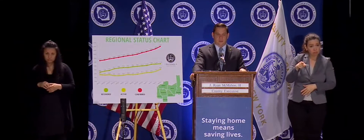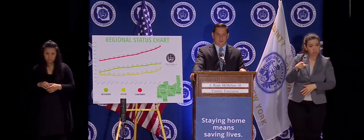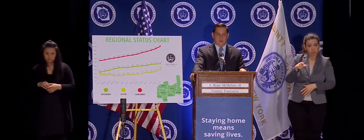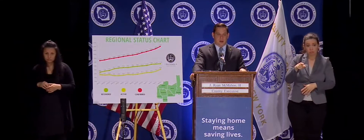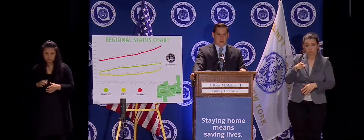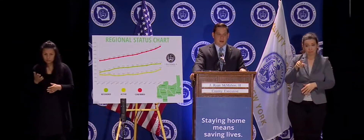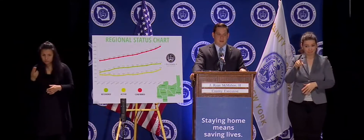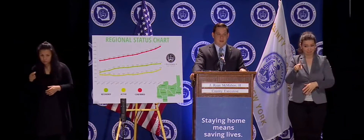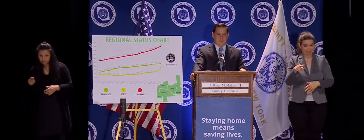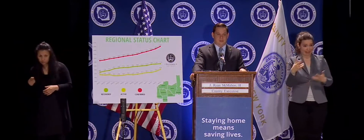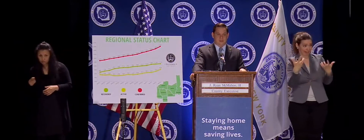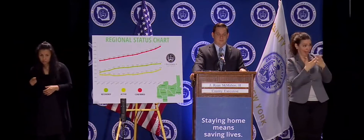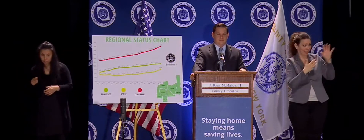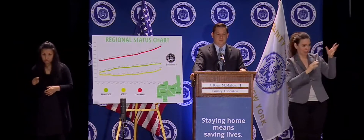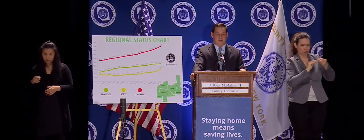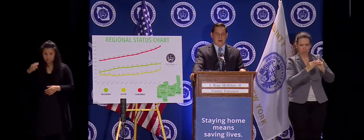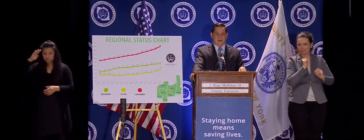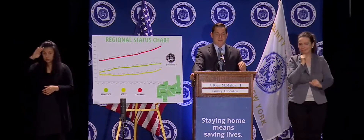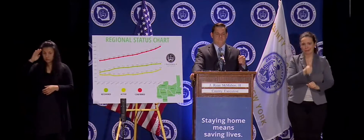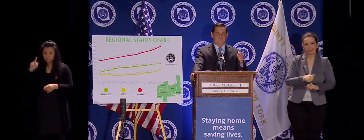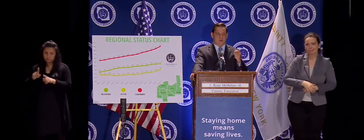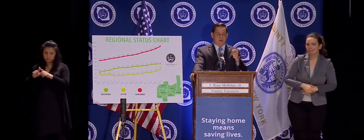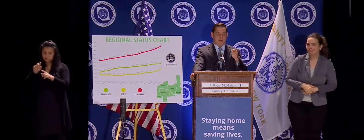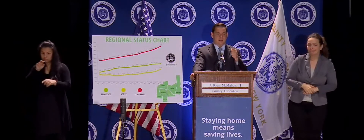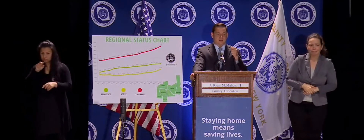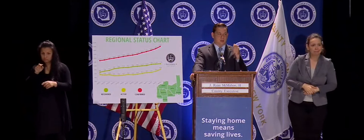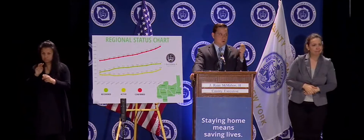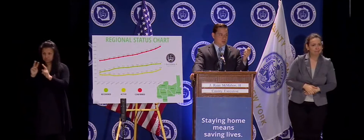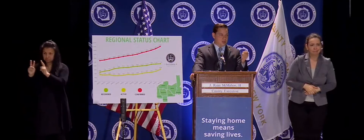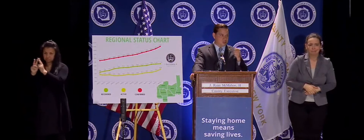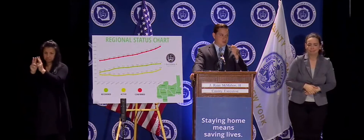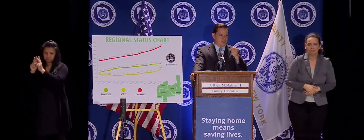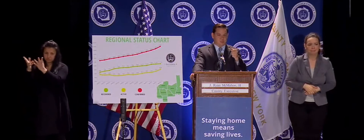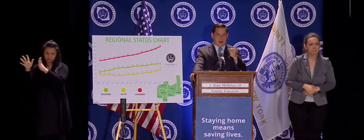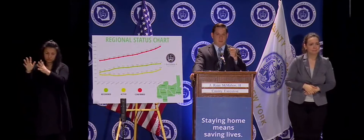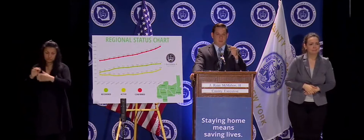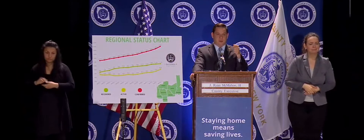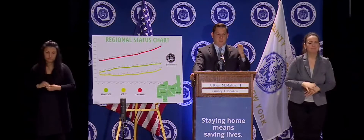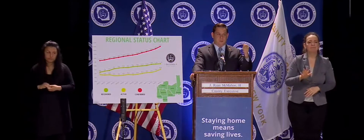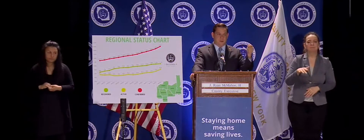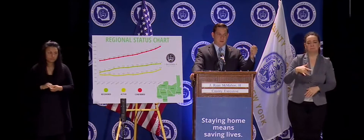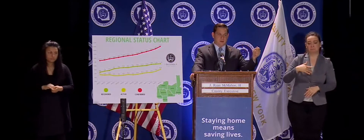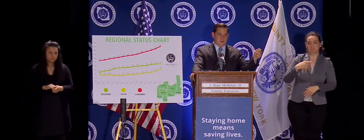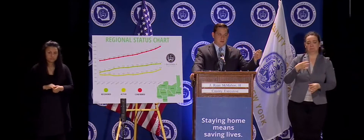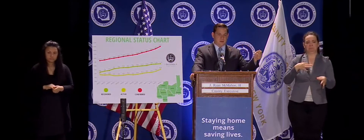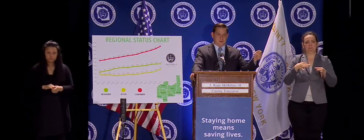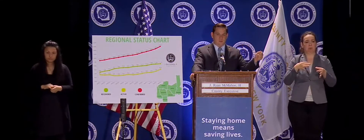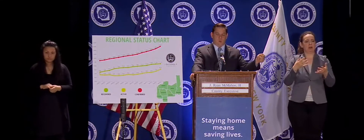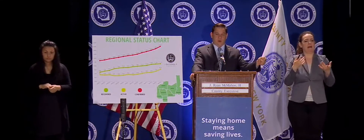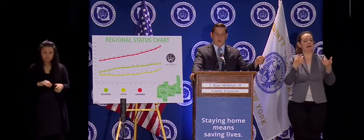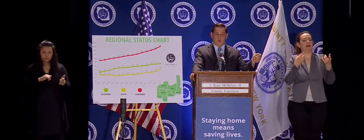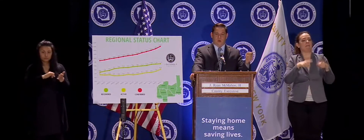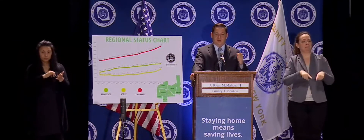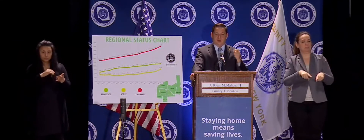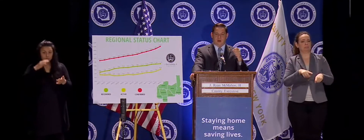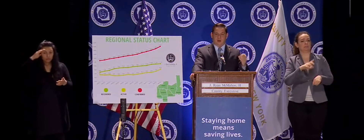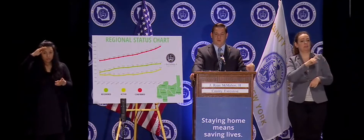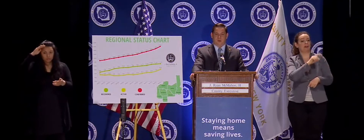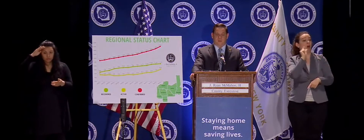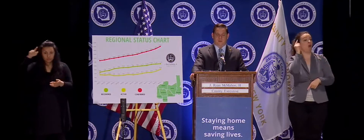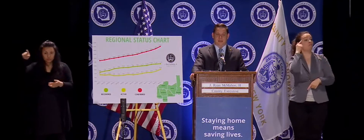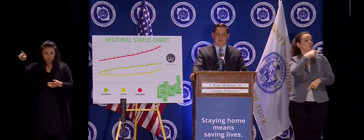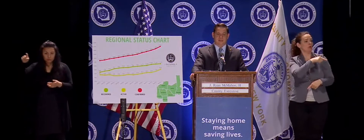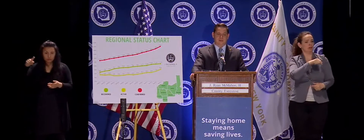governor, is that they got their own initiative that's probably going to be working with our